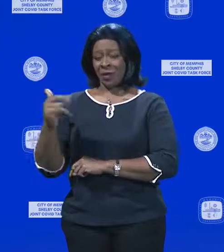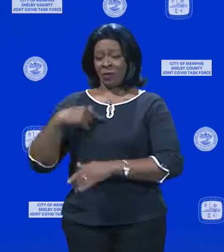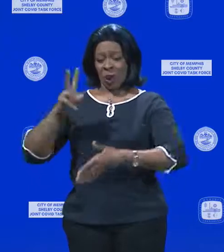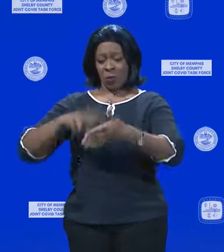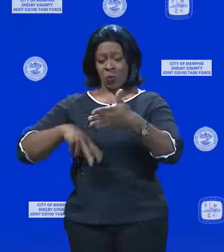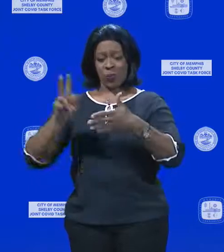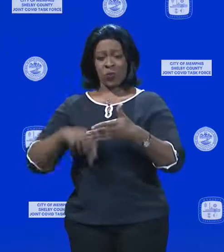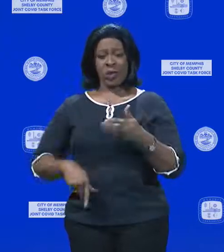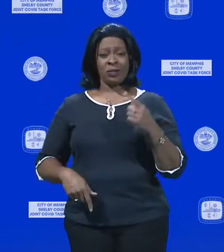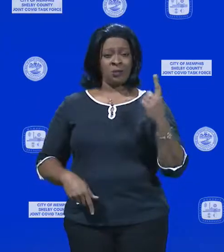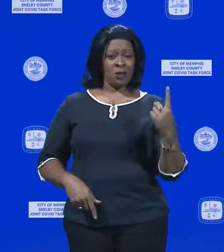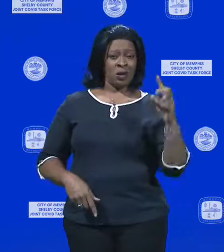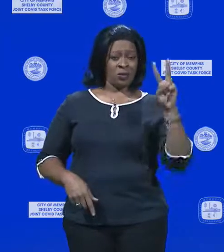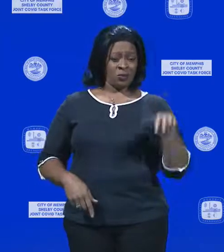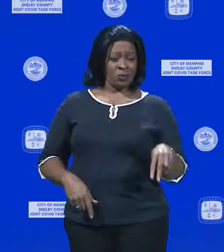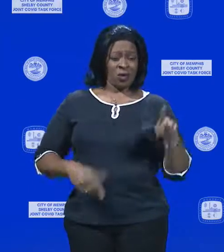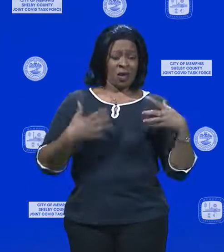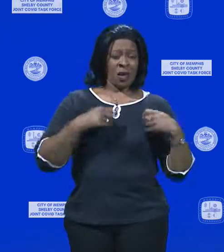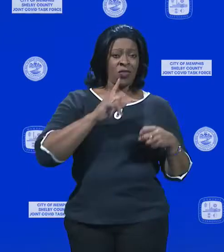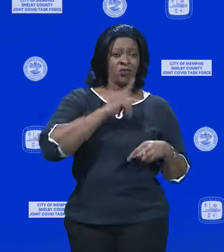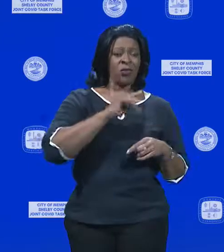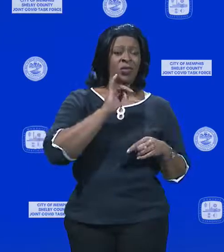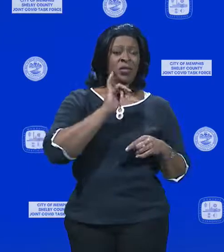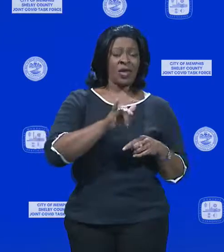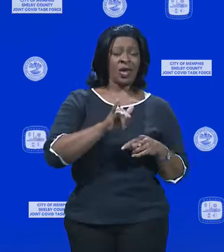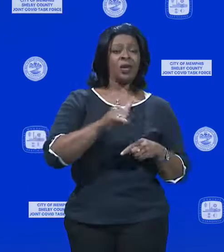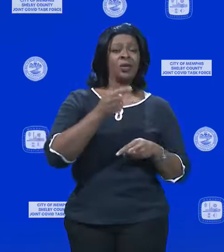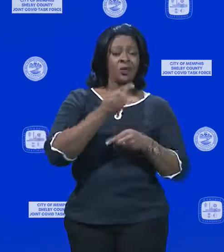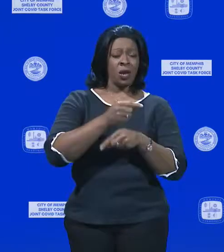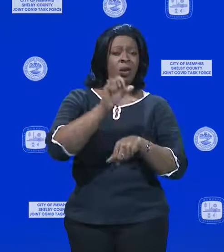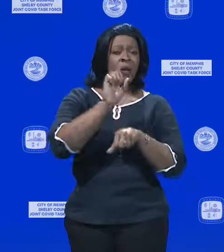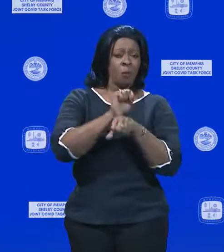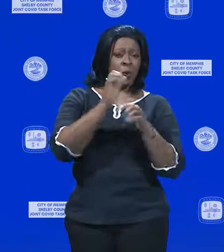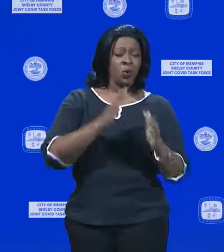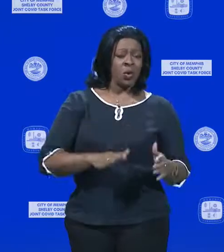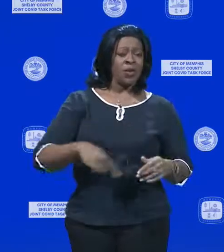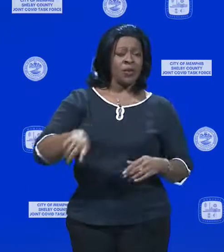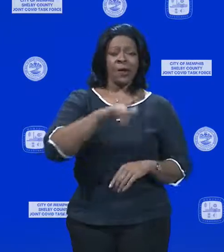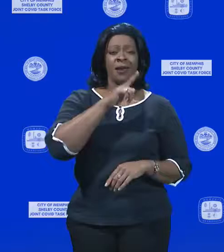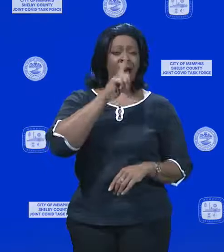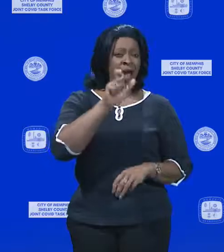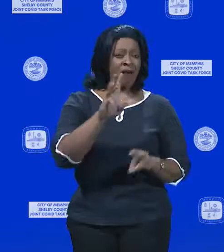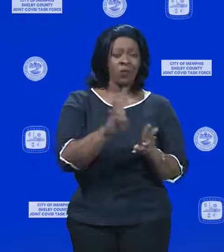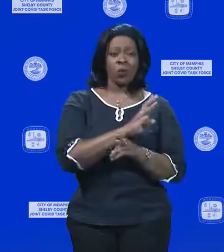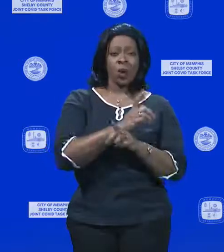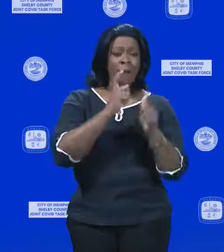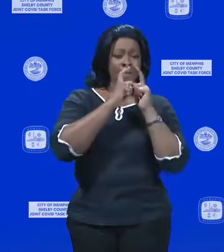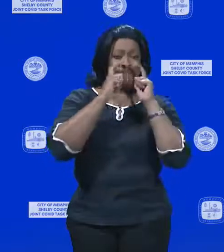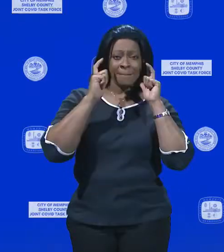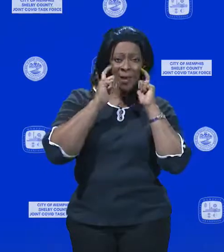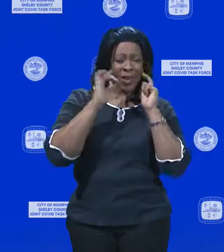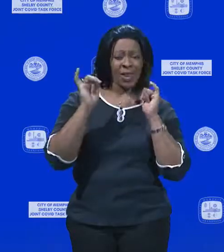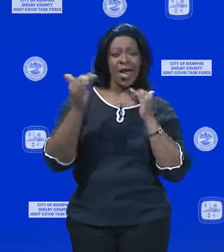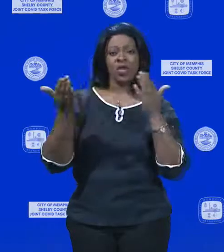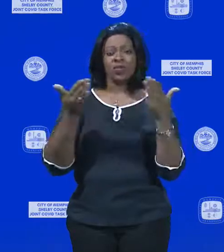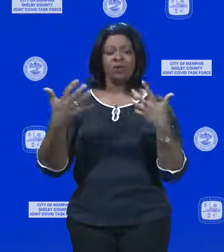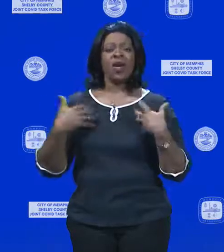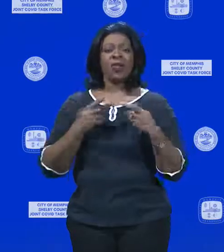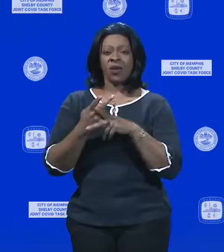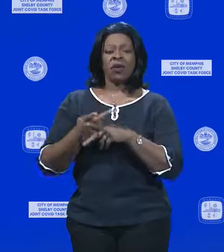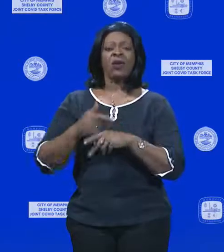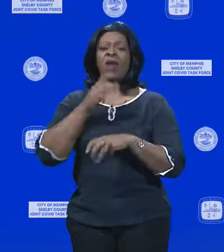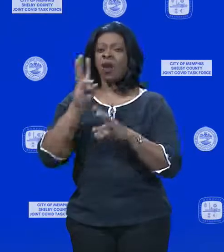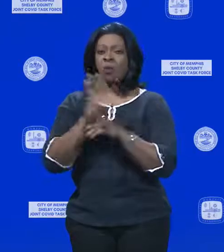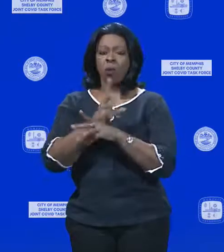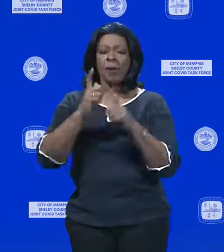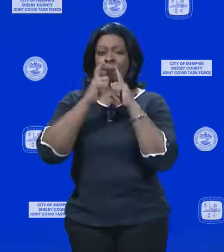reading the two, one of them, is it correct that employees in certain industries do not have to wear masks now, like service and healthcare? What